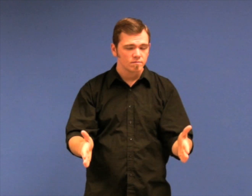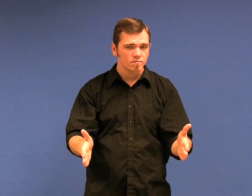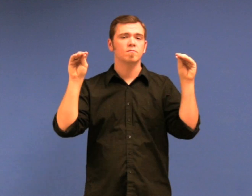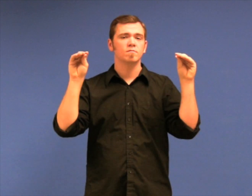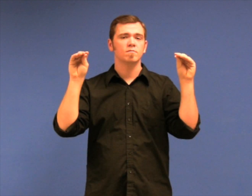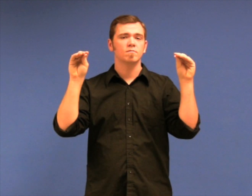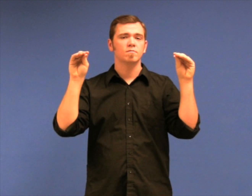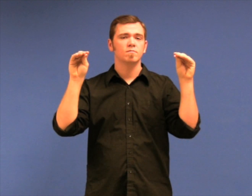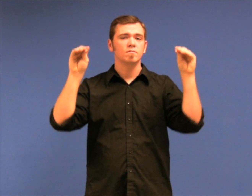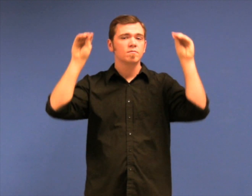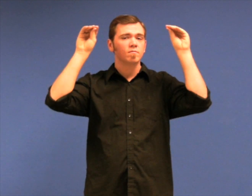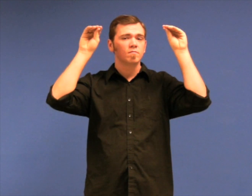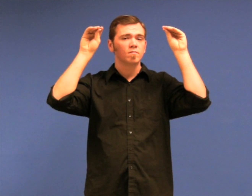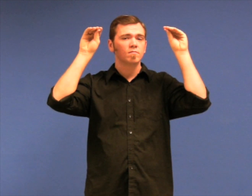so teacher.